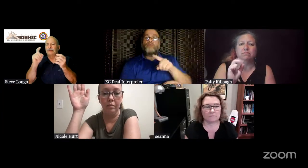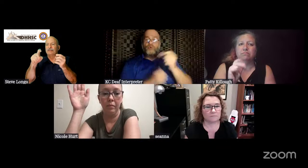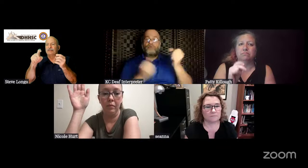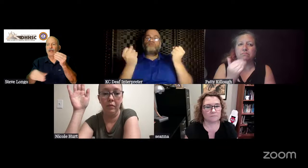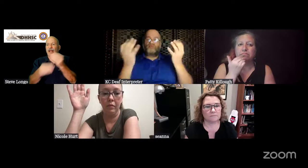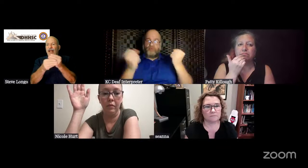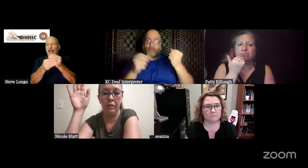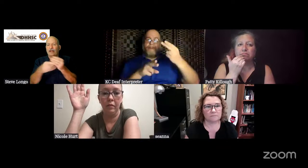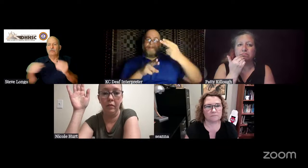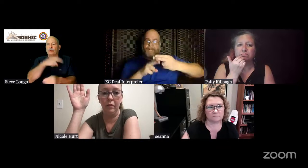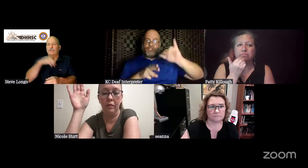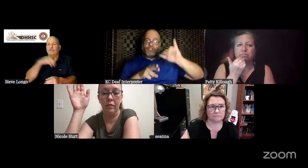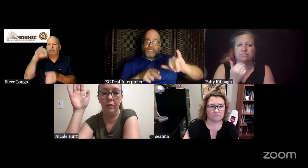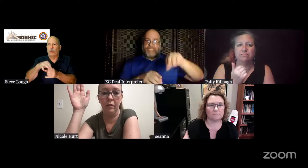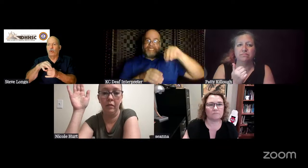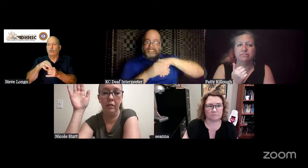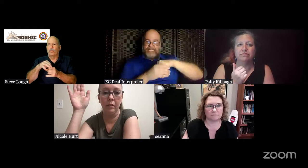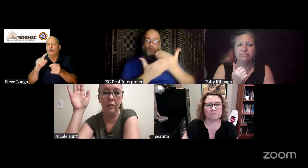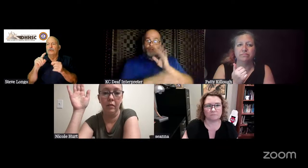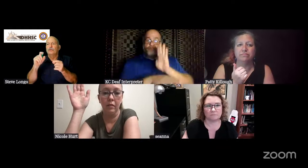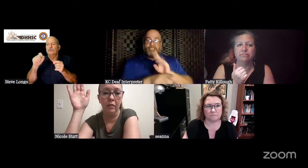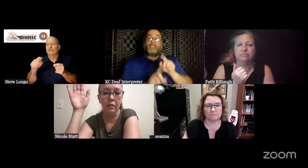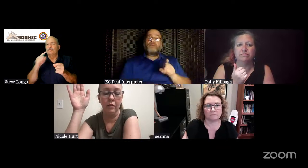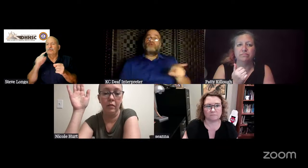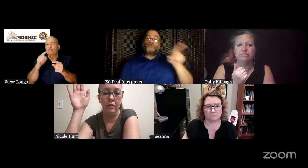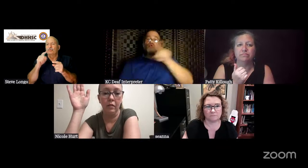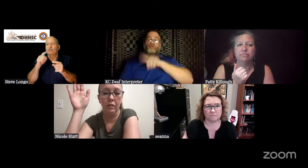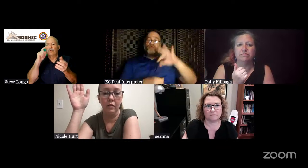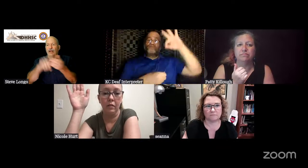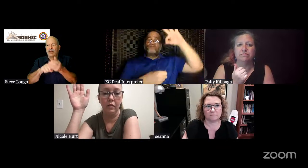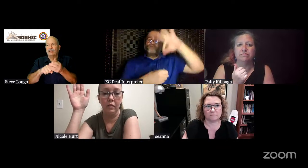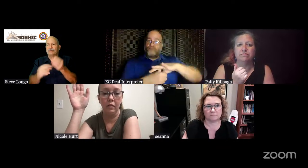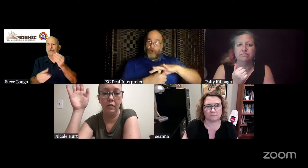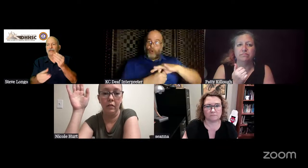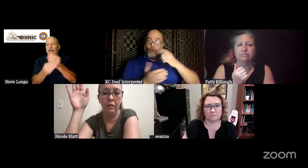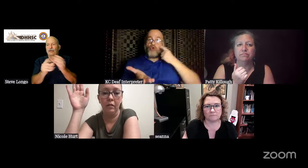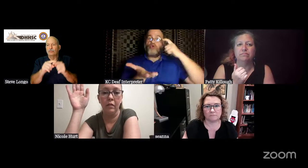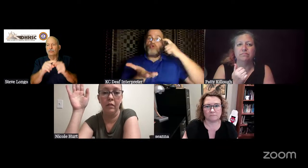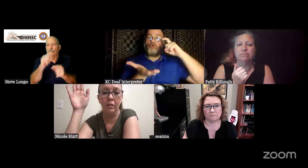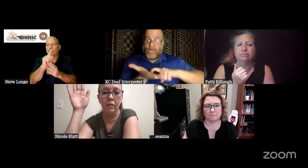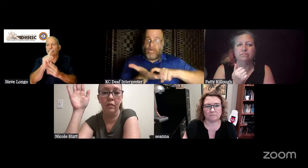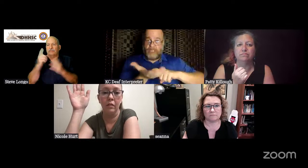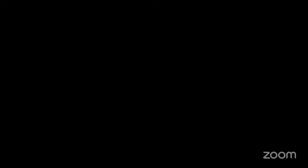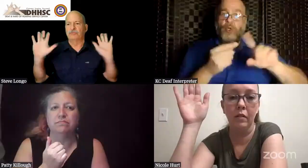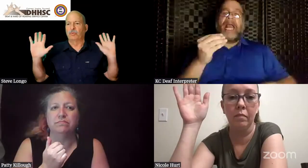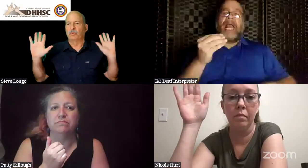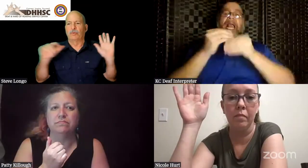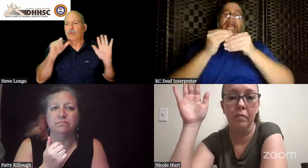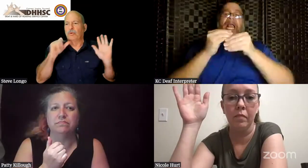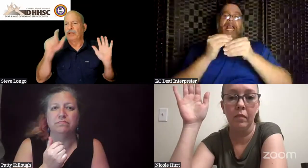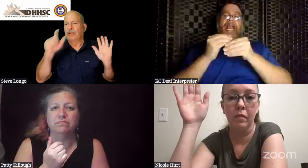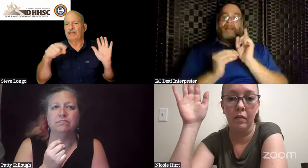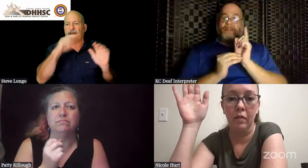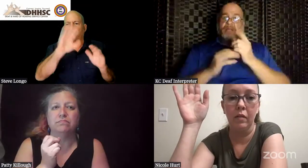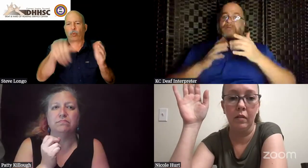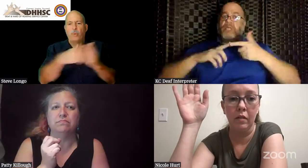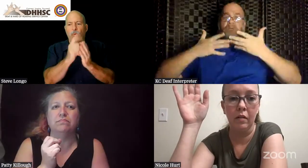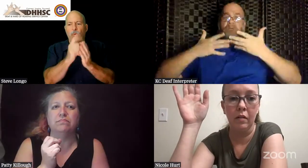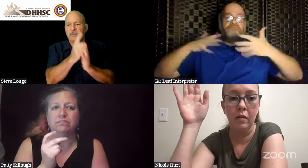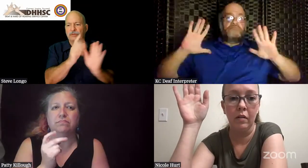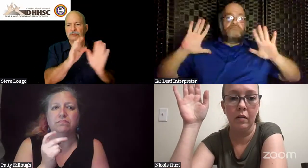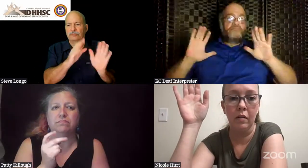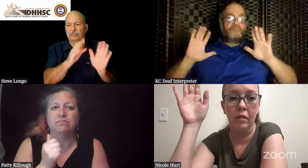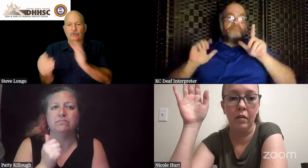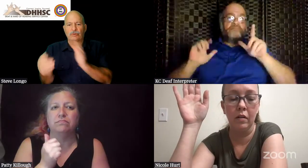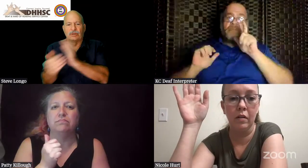the edits that need to be discussed from the December meeting. So that is something that we will add in new business. We want